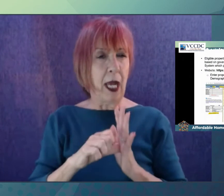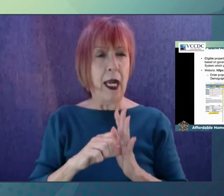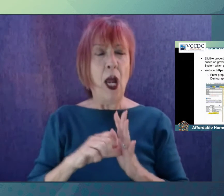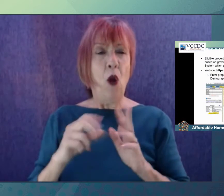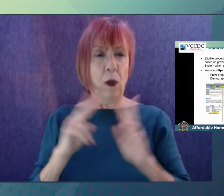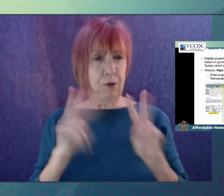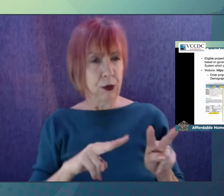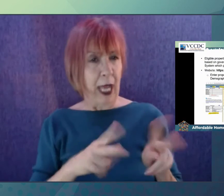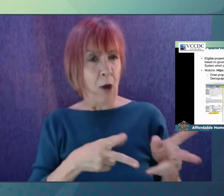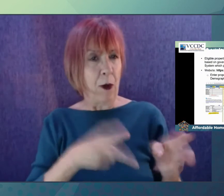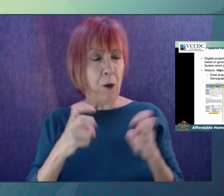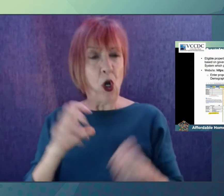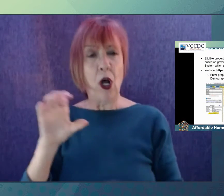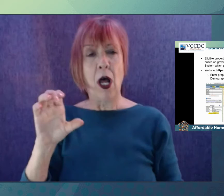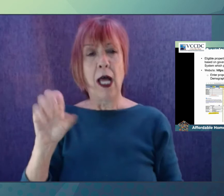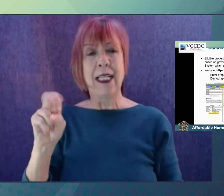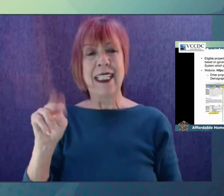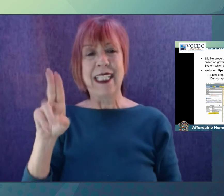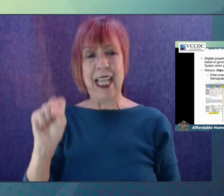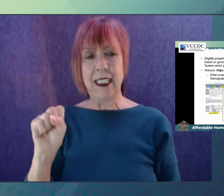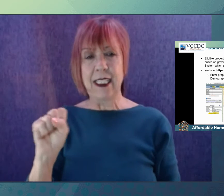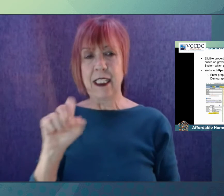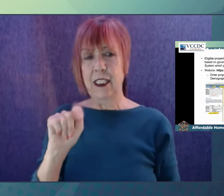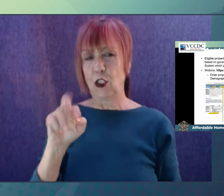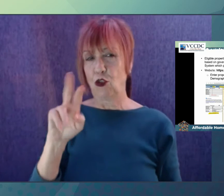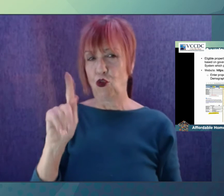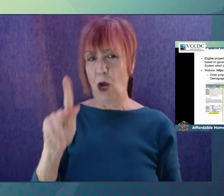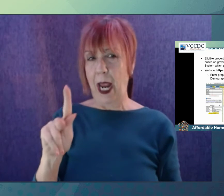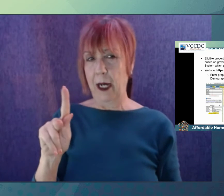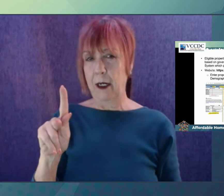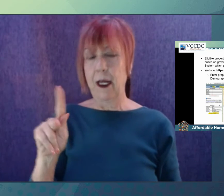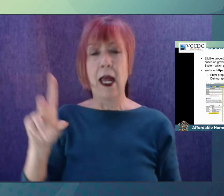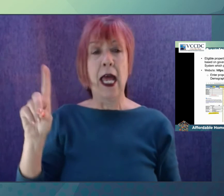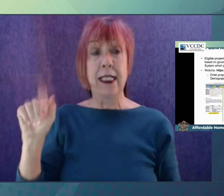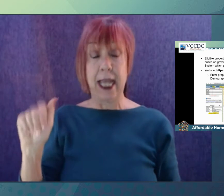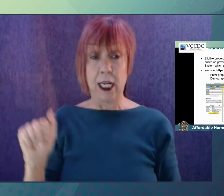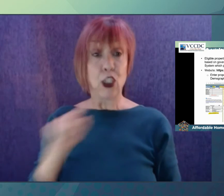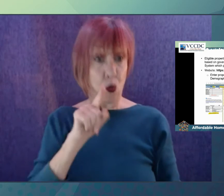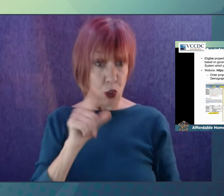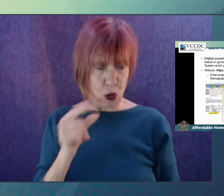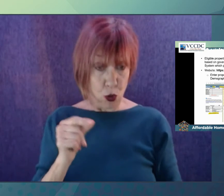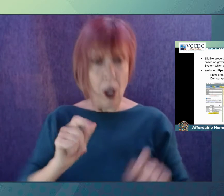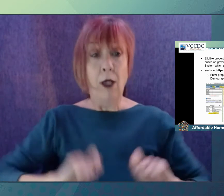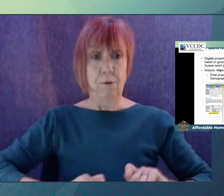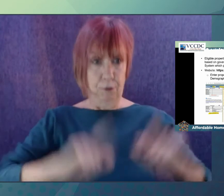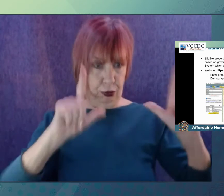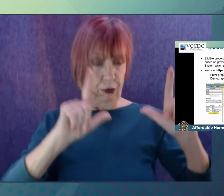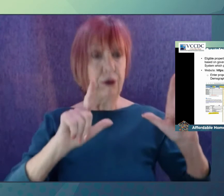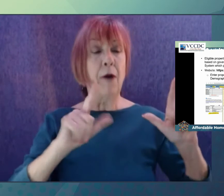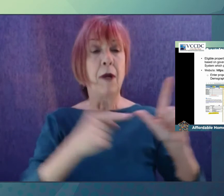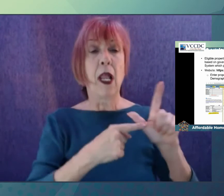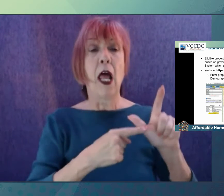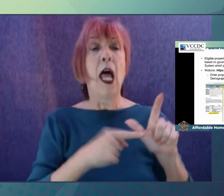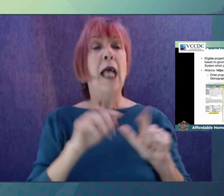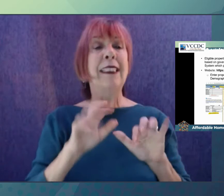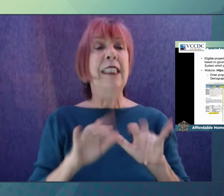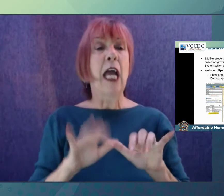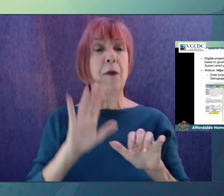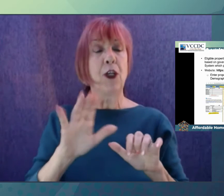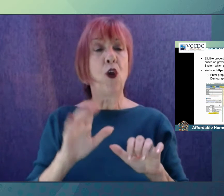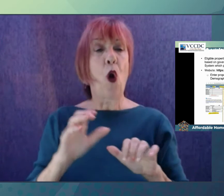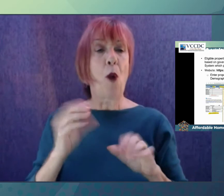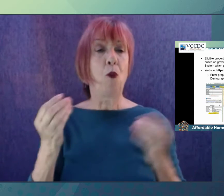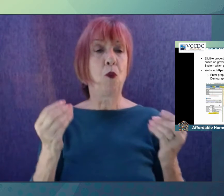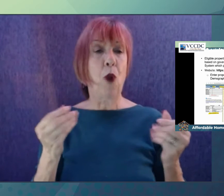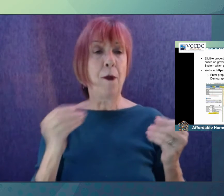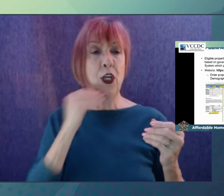the census tract data. So what you want to do is go to this website, type in the property address, select 2020 because